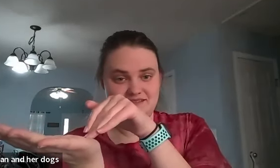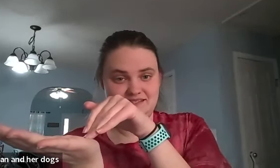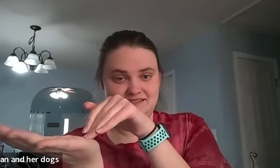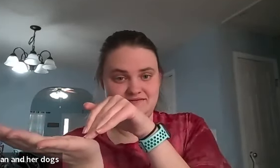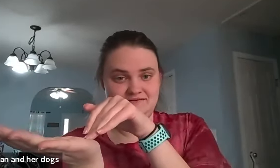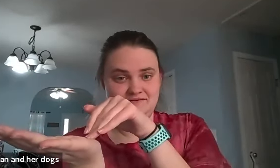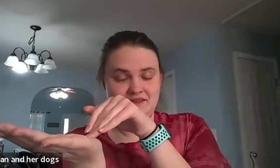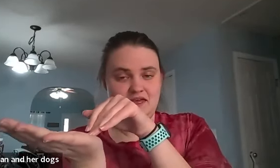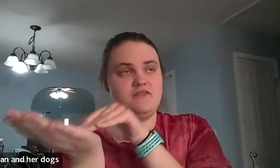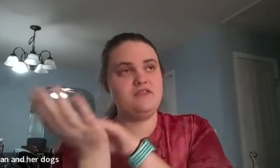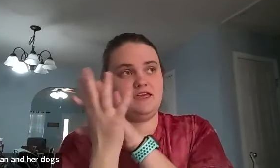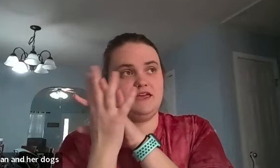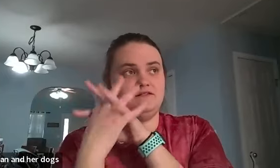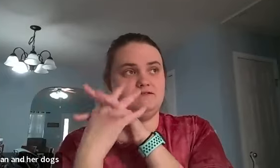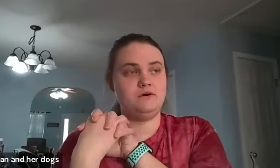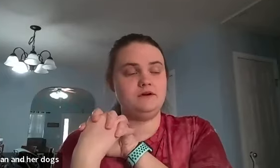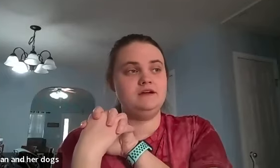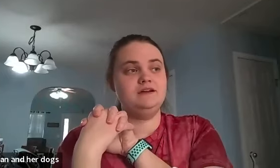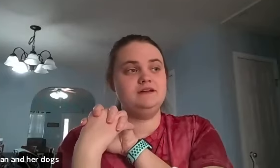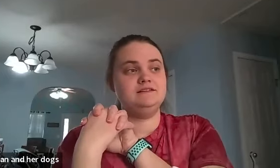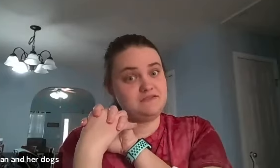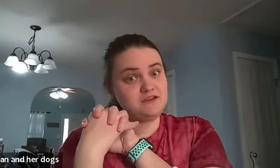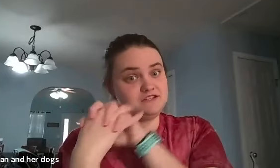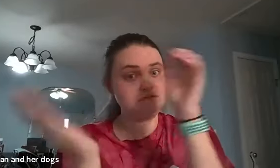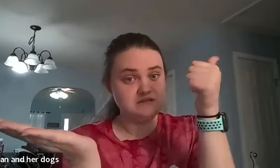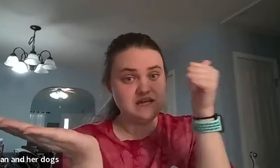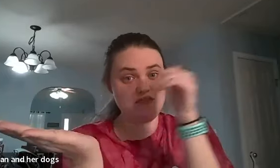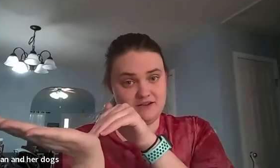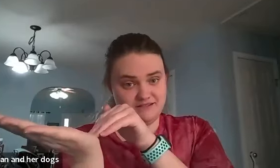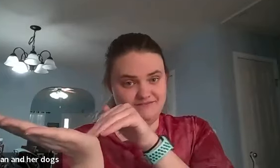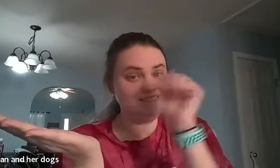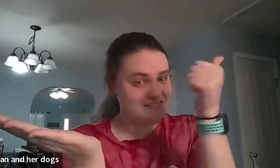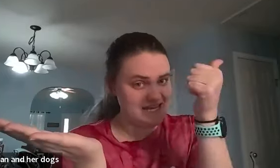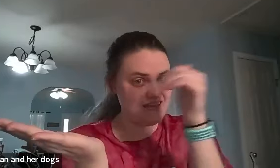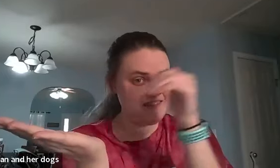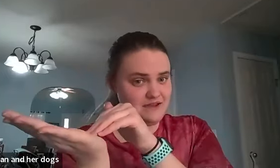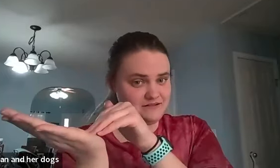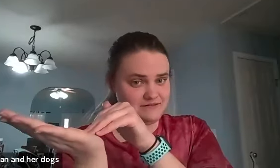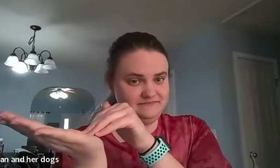9,000. And then for 10,000, you would do 10,000, 10,000.